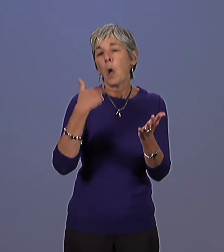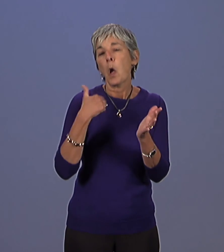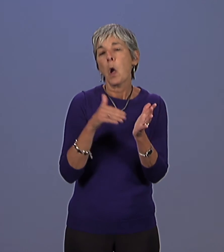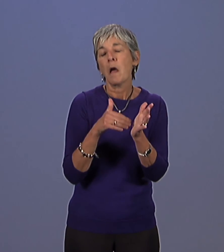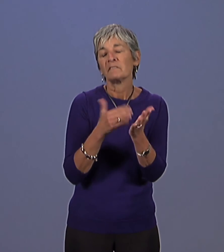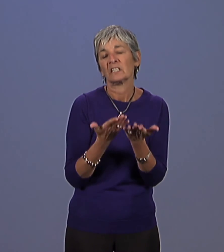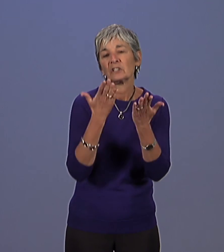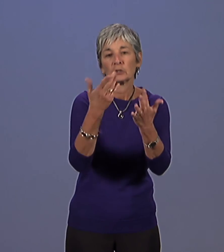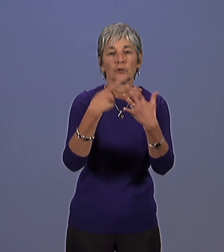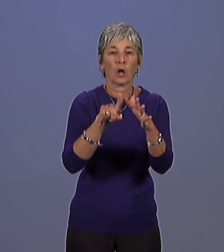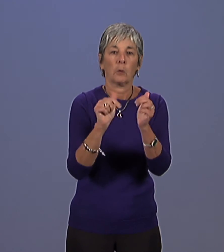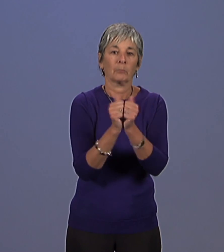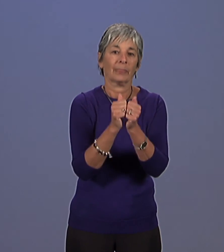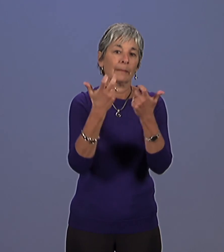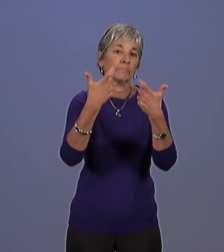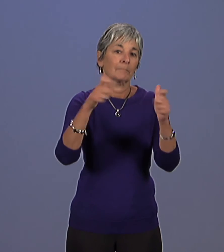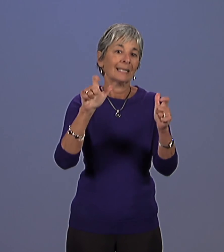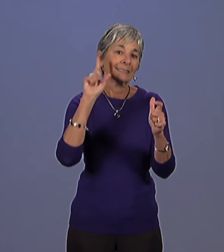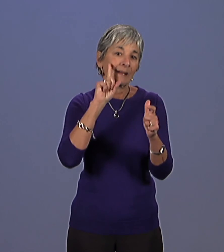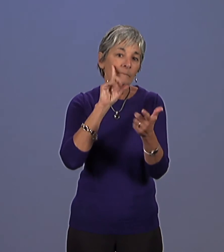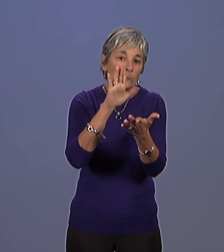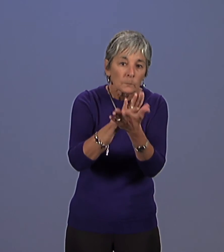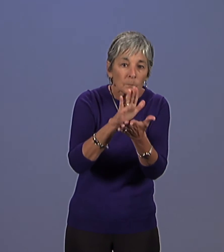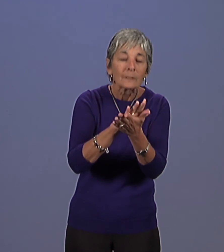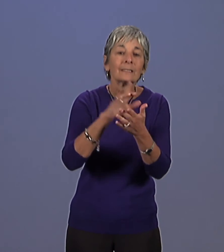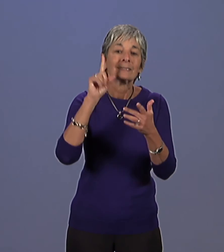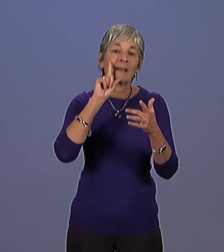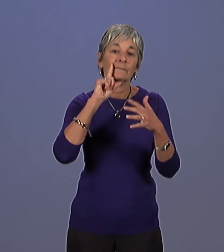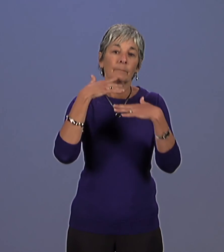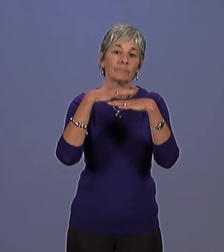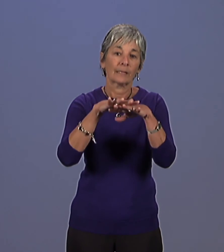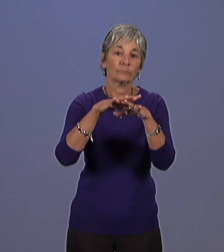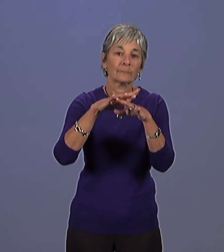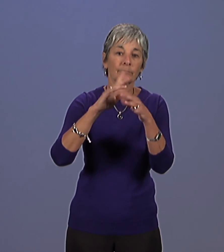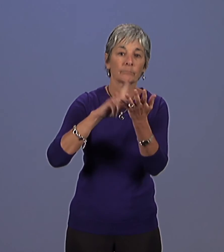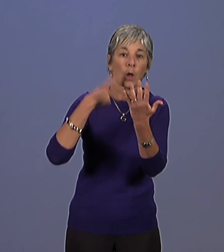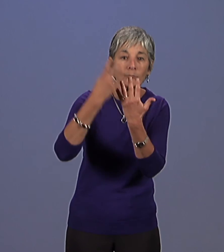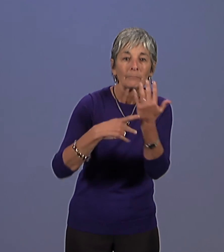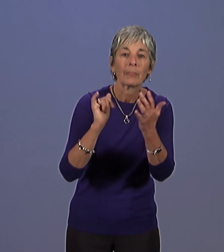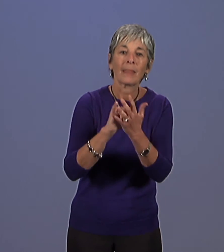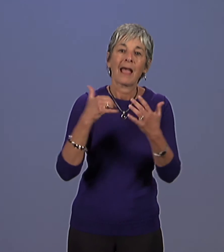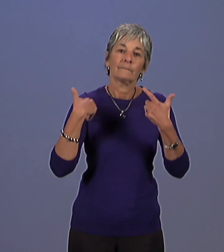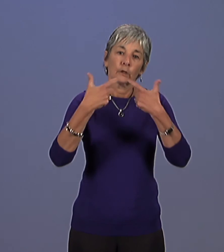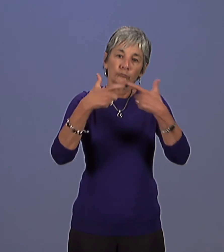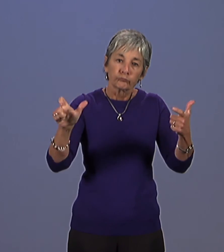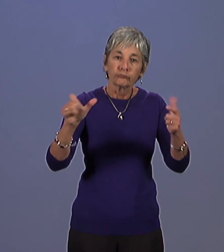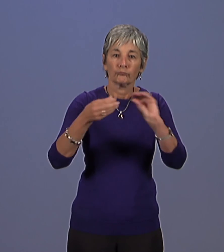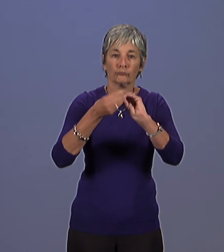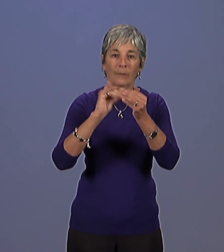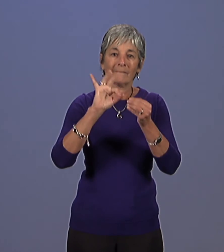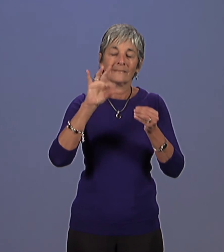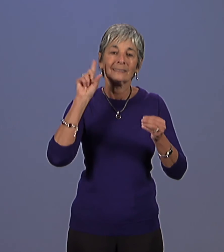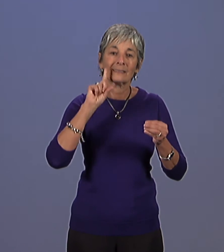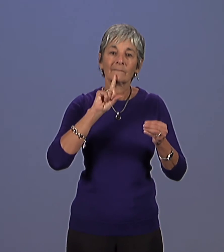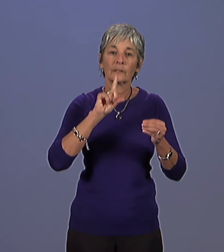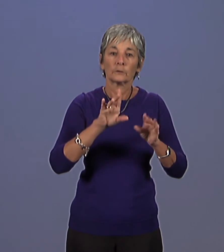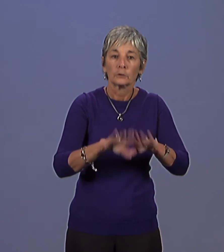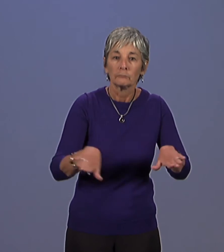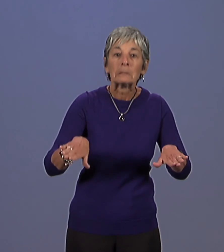So I usually suggest that you start with contacts at the larger schools for the deaf or schools with large mainstream programs serving deaf children,